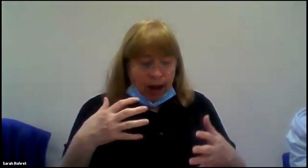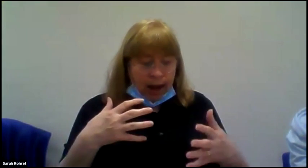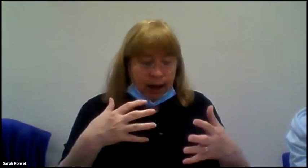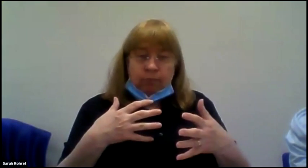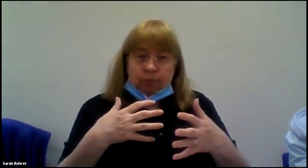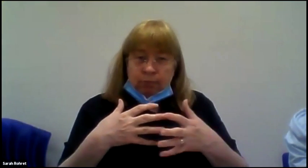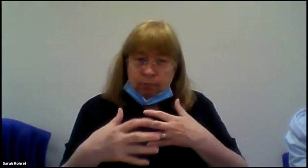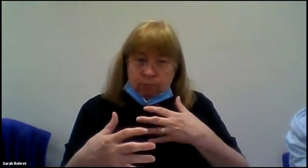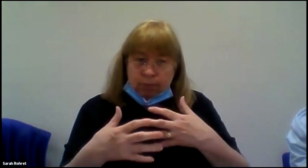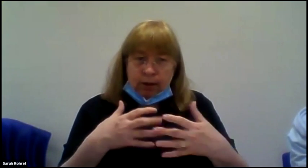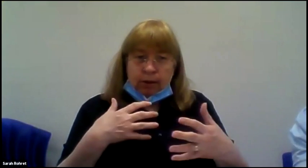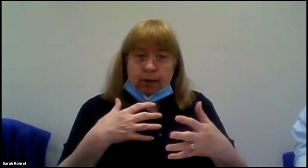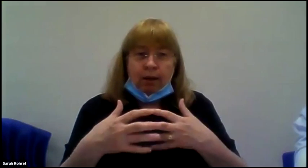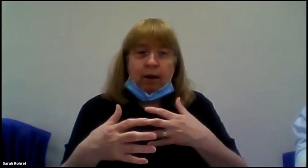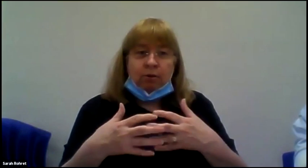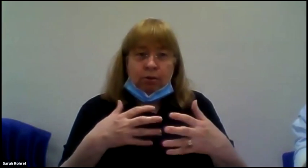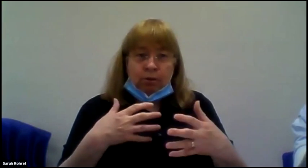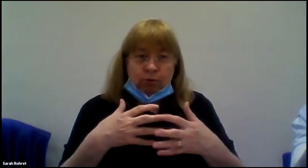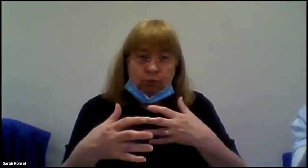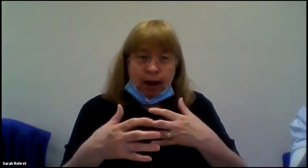Gray. This is how they used to do gray.